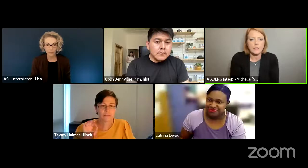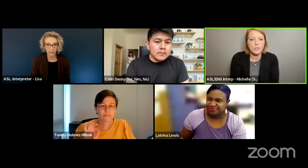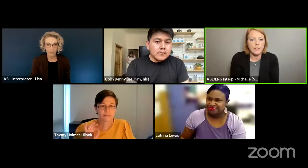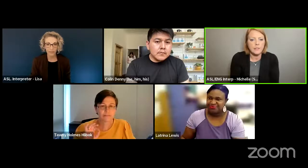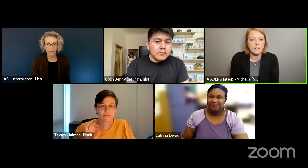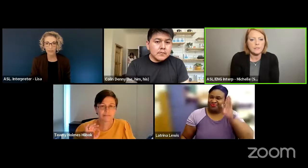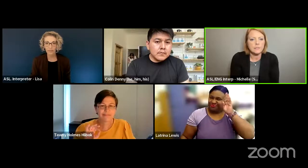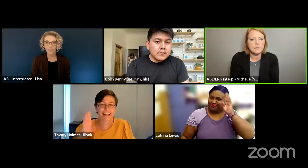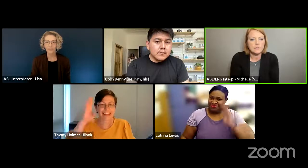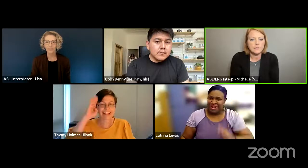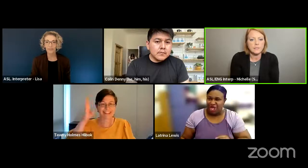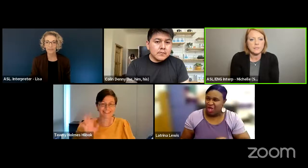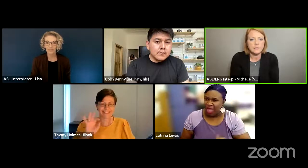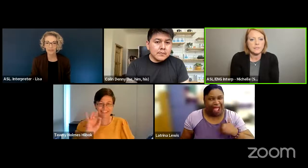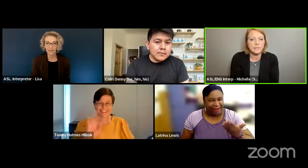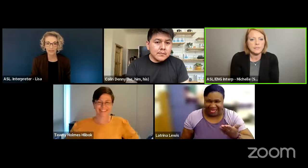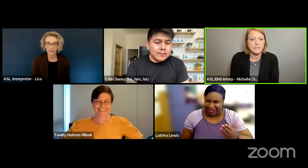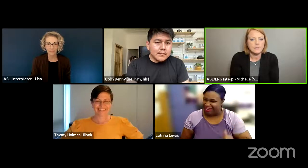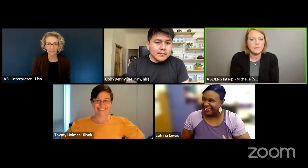Okay, and Latrina?